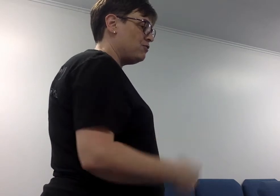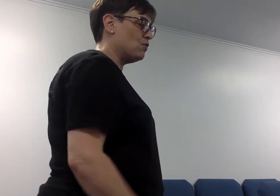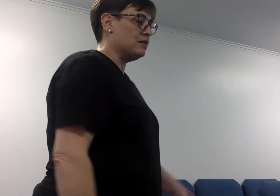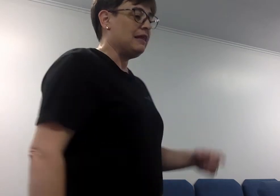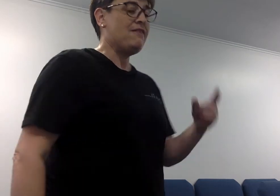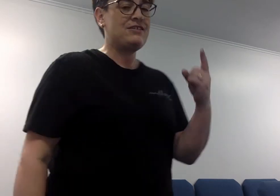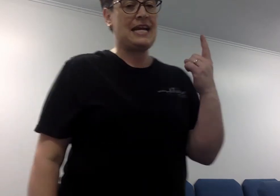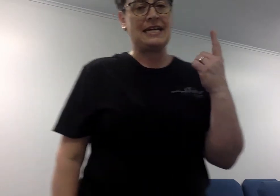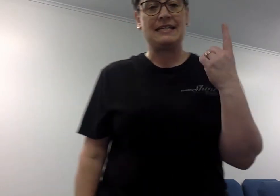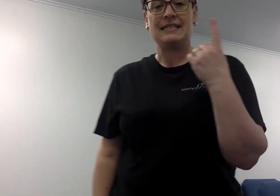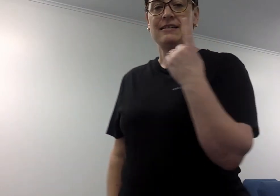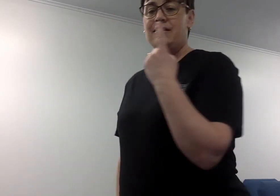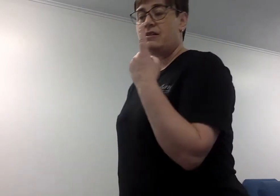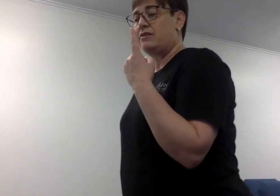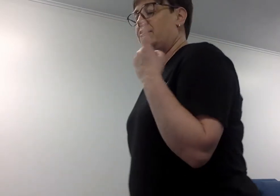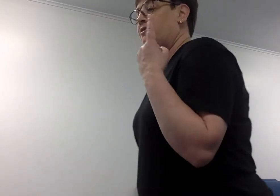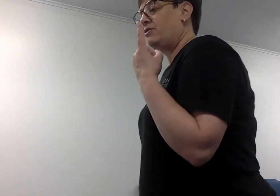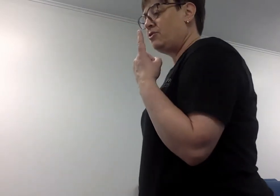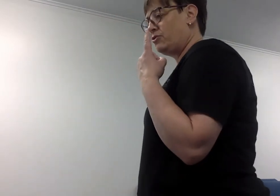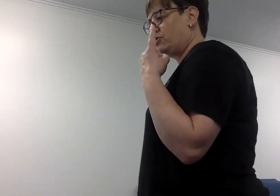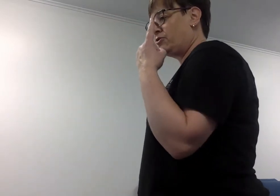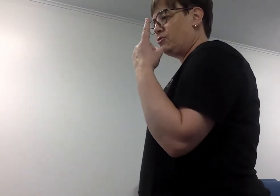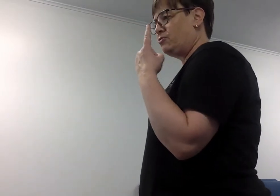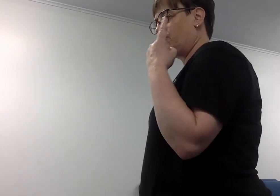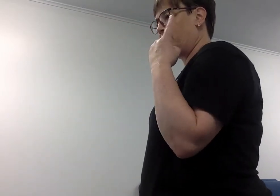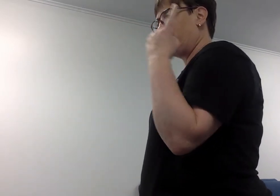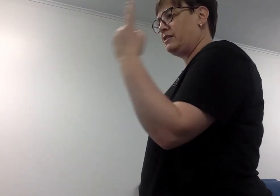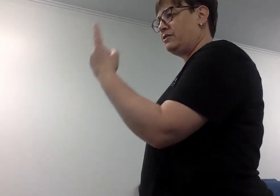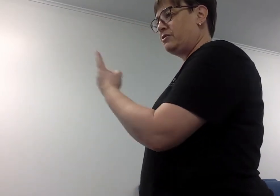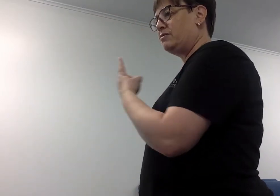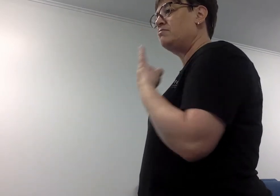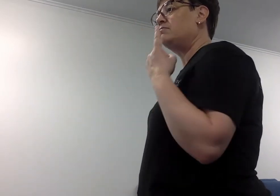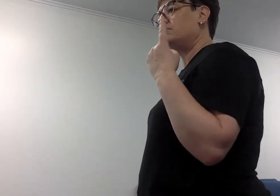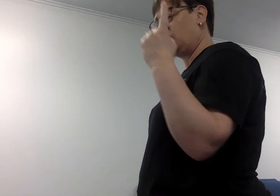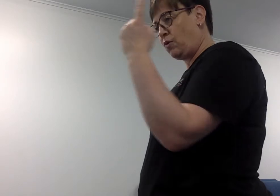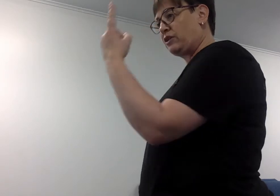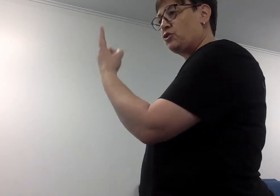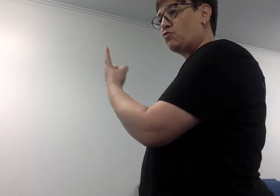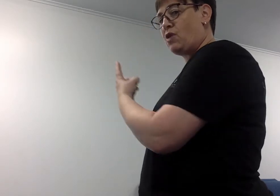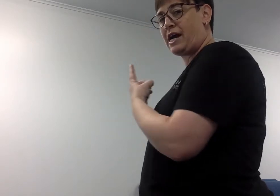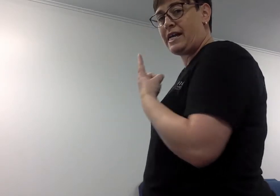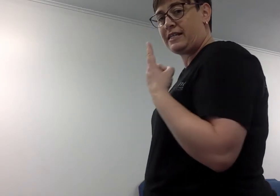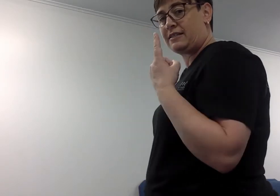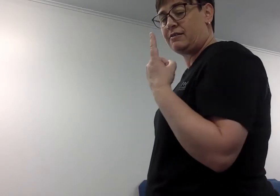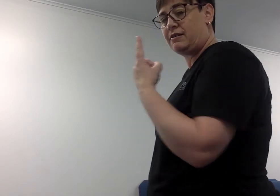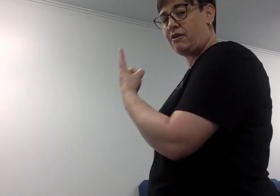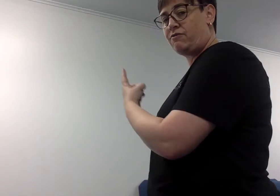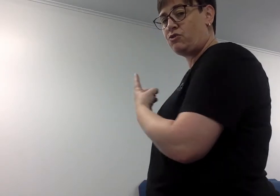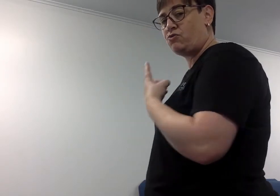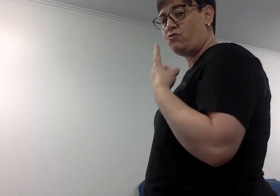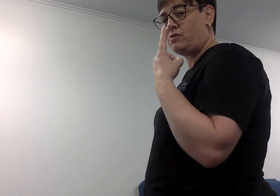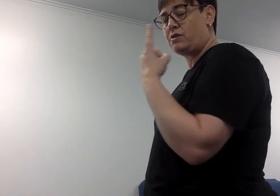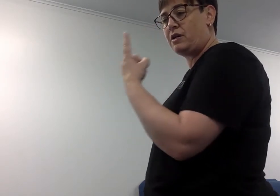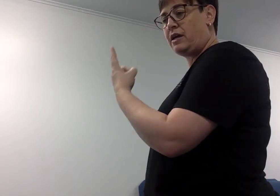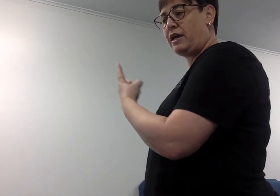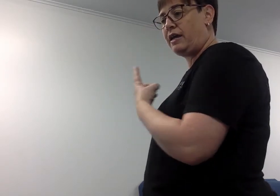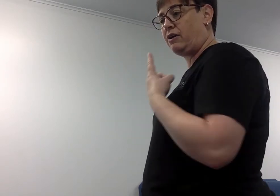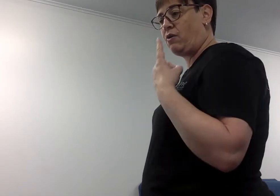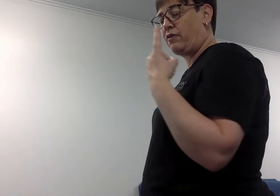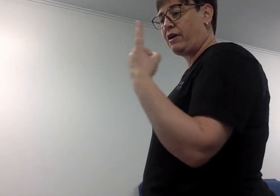are left-handed, your circle is going to the right of you and going around